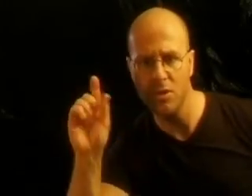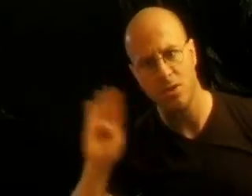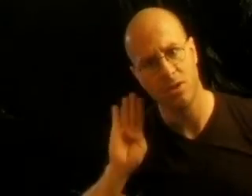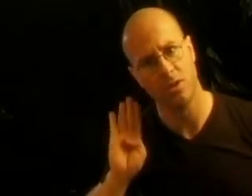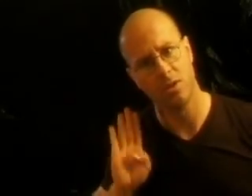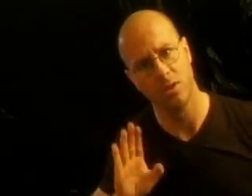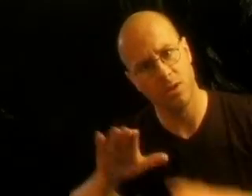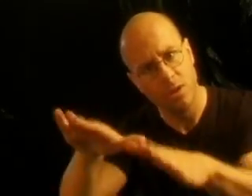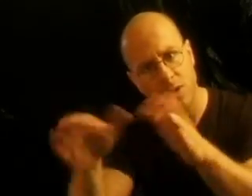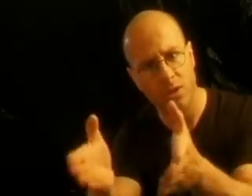black box.